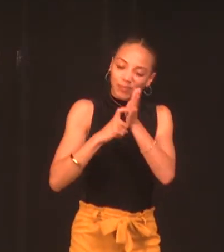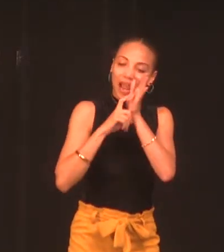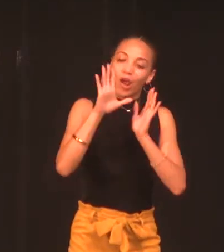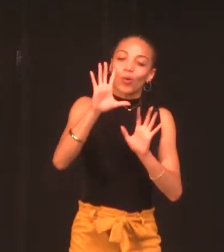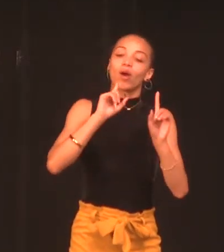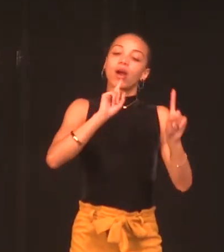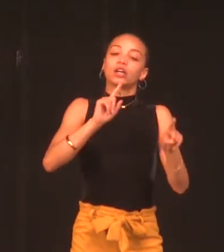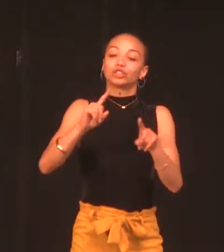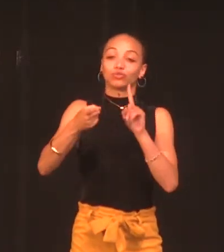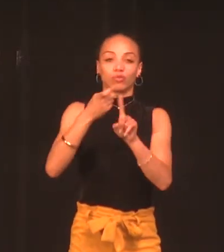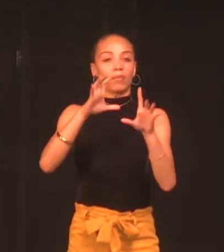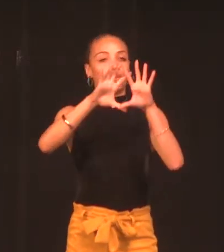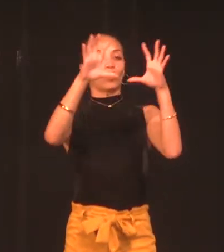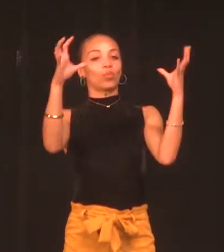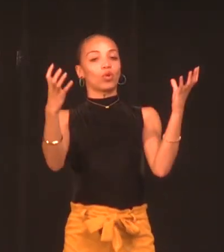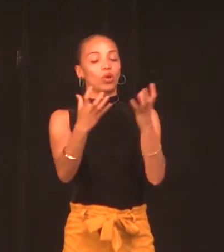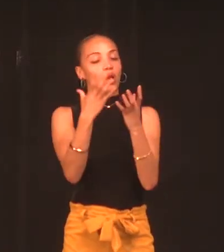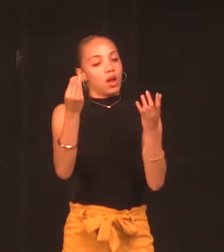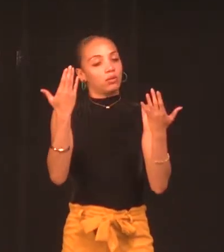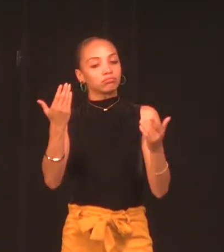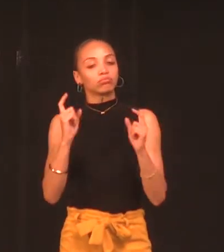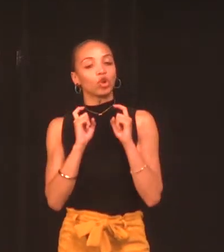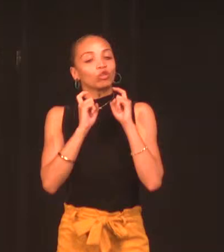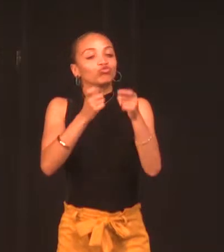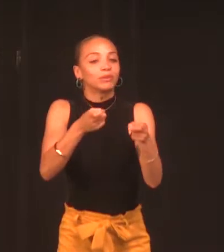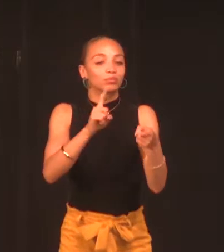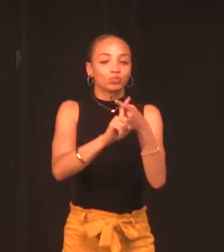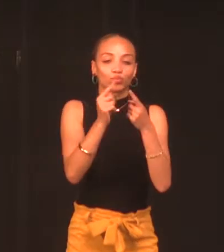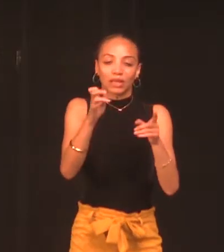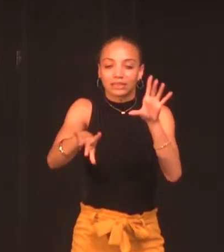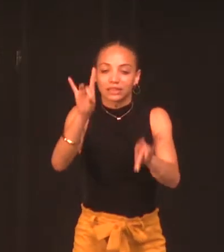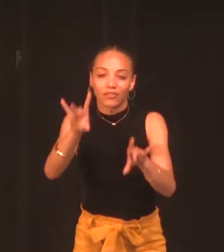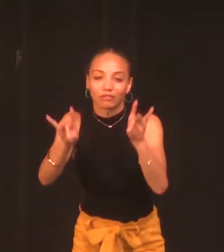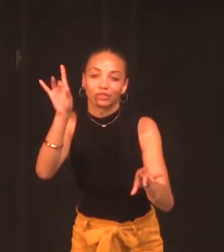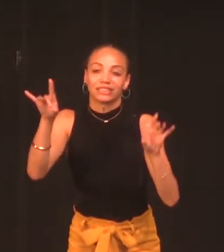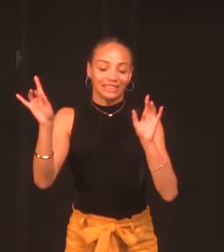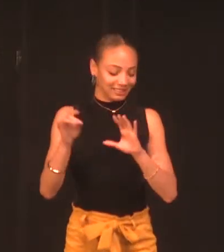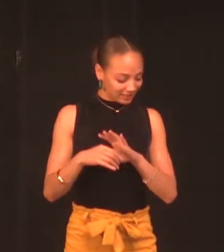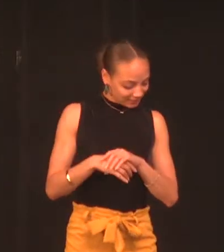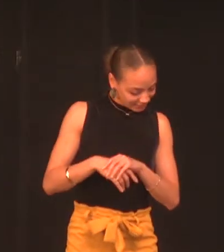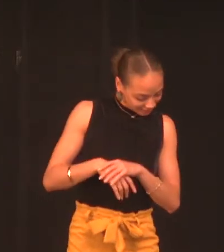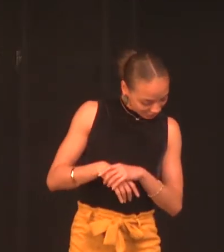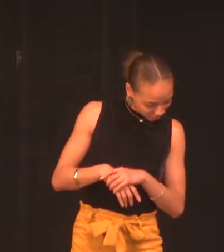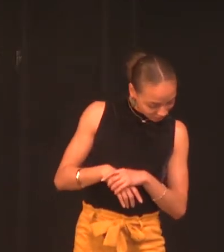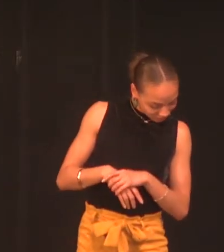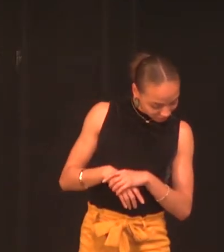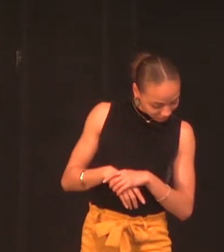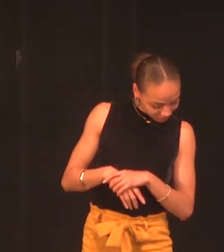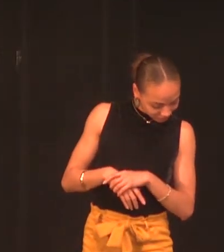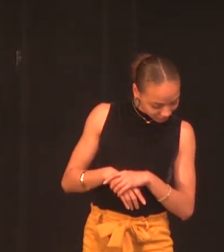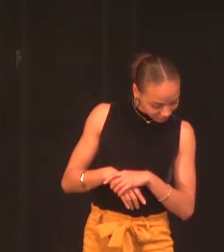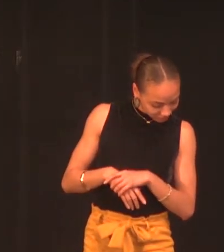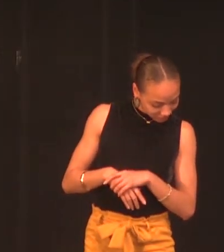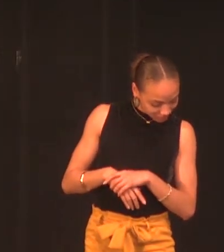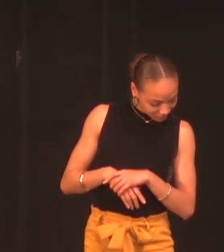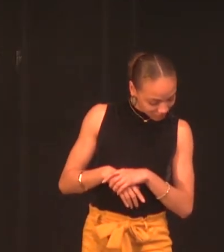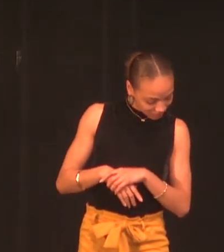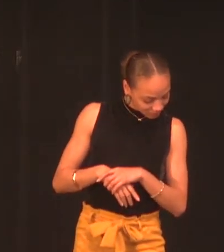Keep that determination, demand answers from the world, and contribute to the discoveries of the world around you.